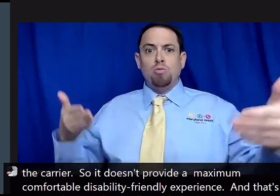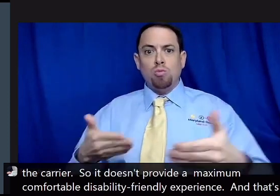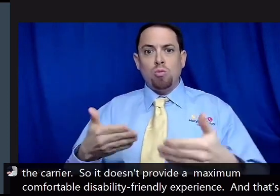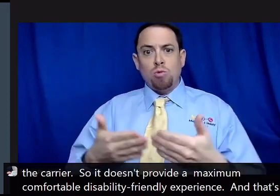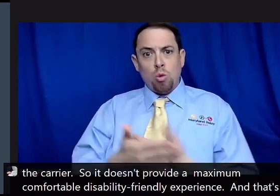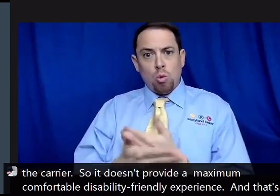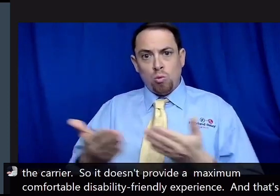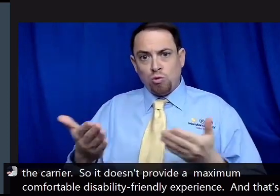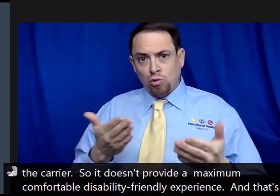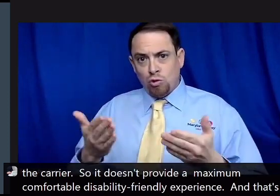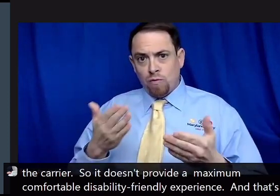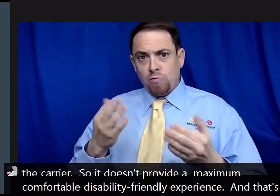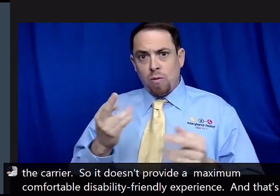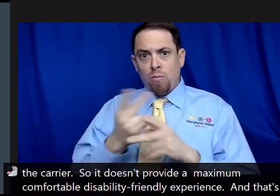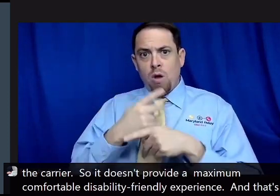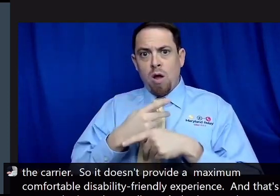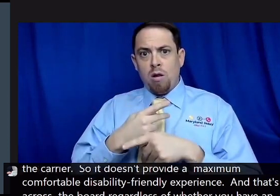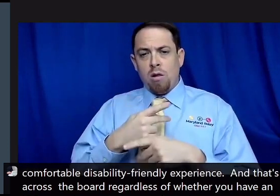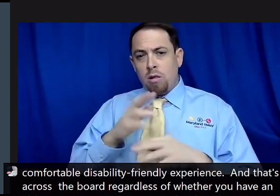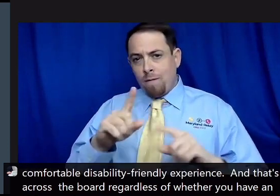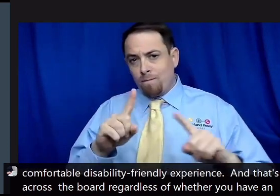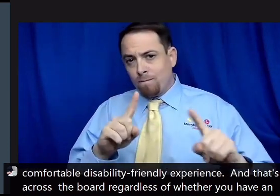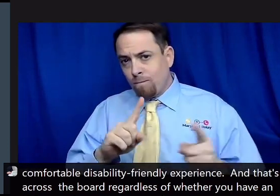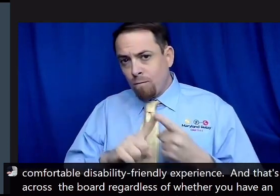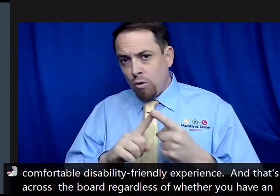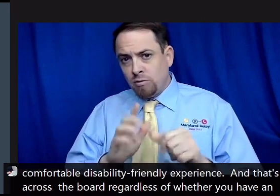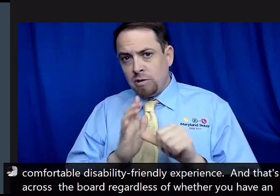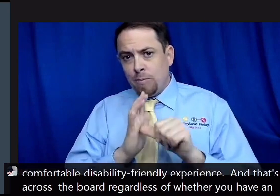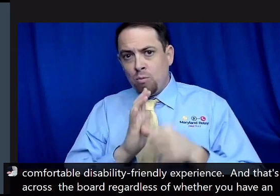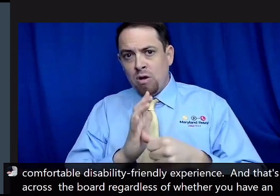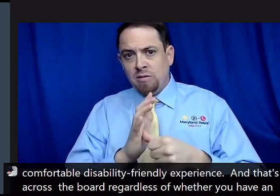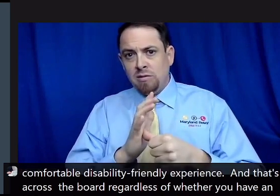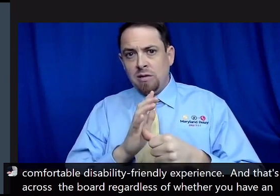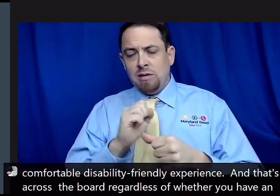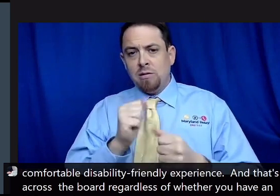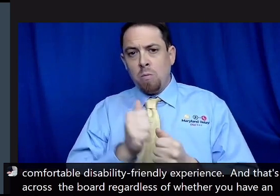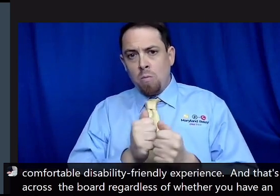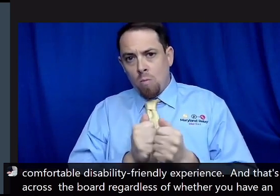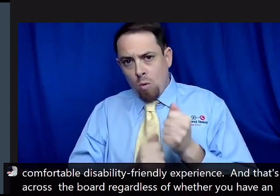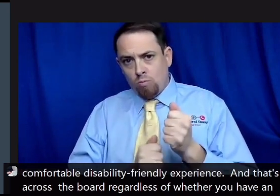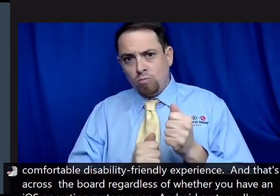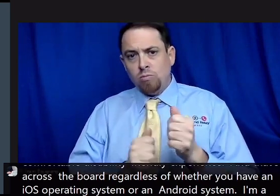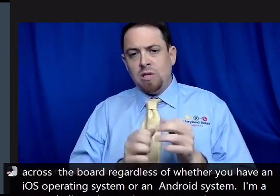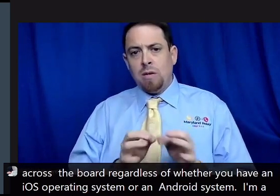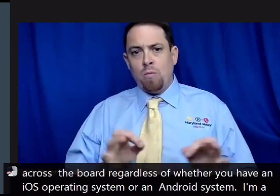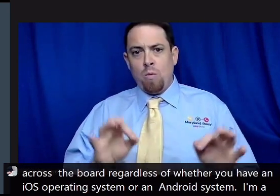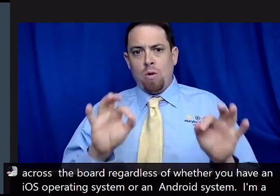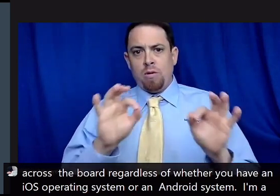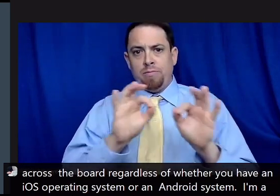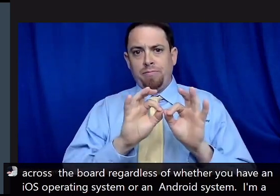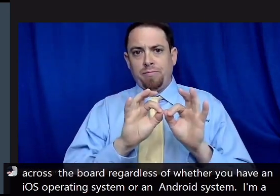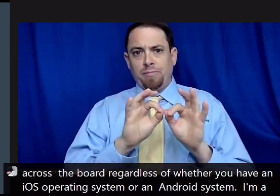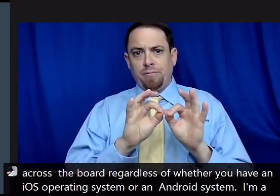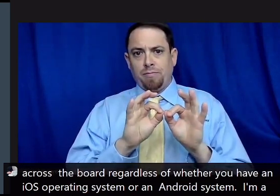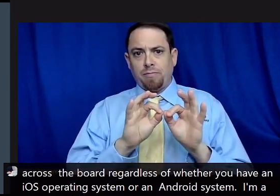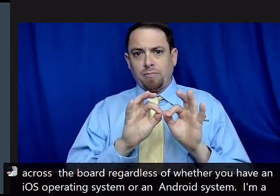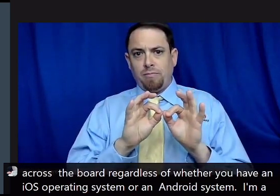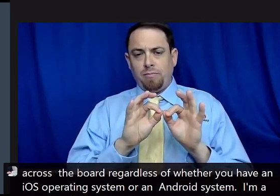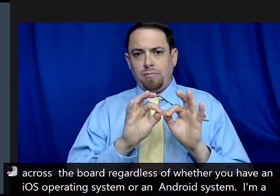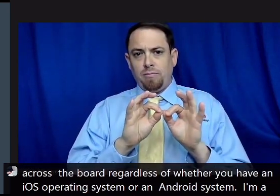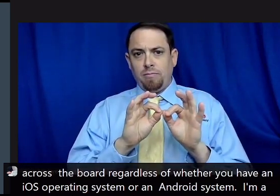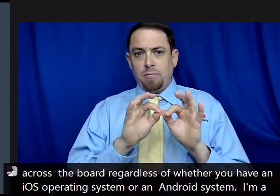I'm a strong believer in any time a new service or a new product is introduced, first impressions are the